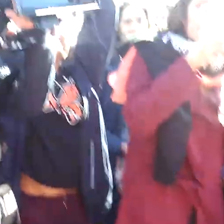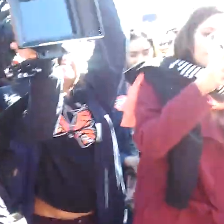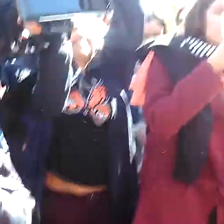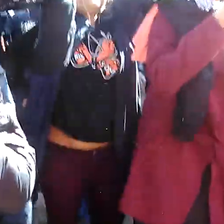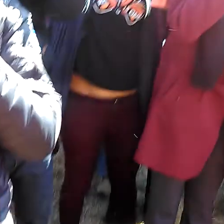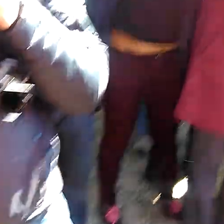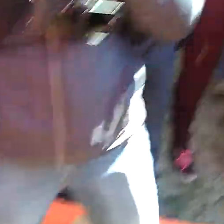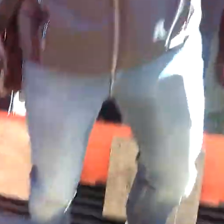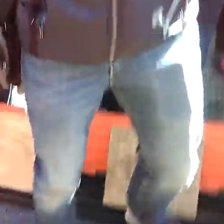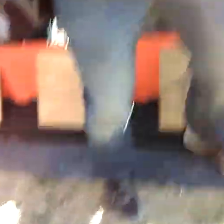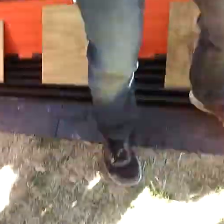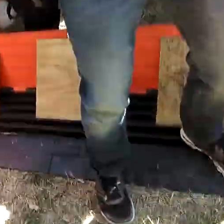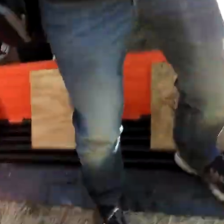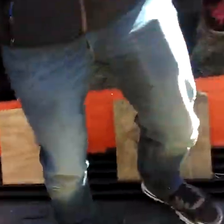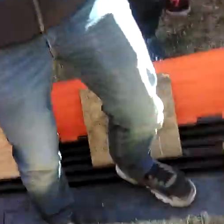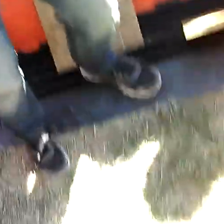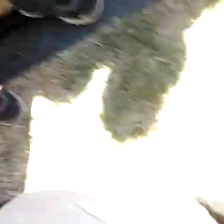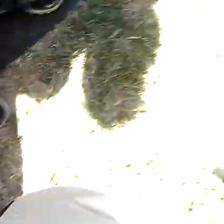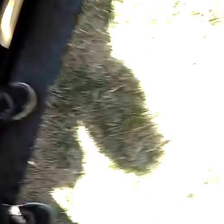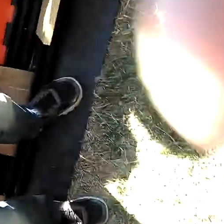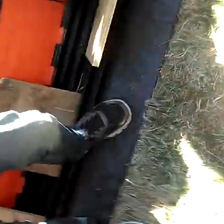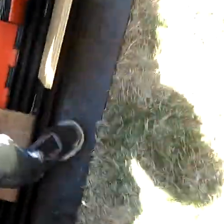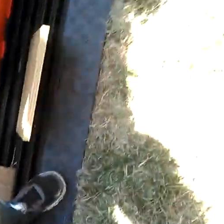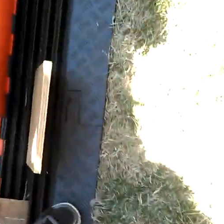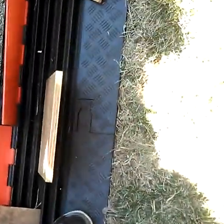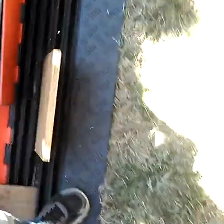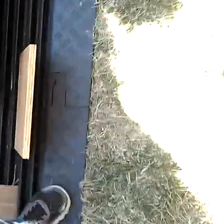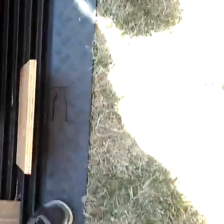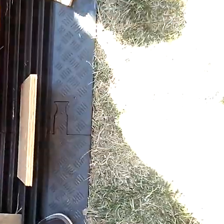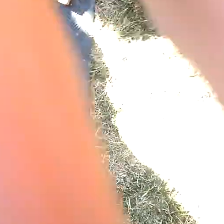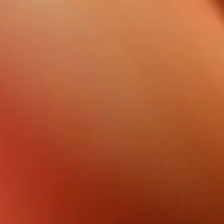I do not want to fall. Girl walks around with crutches. All right? So I want everyone.